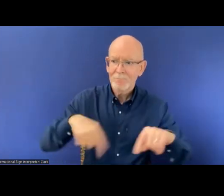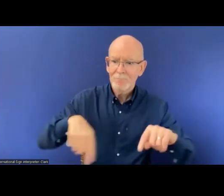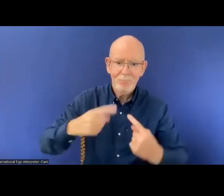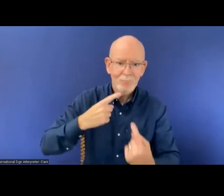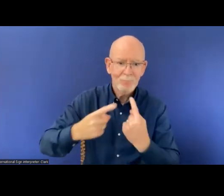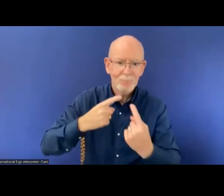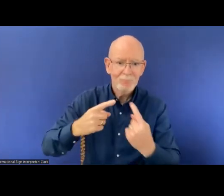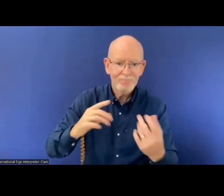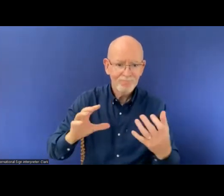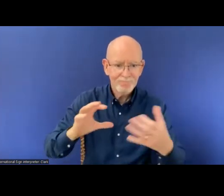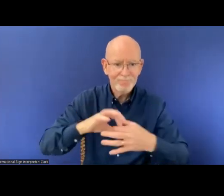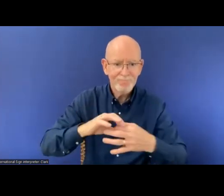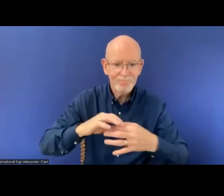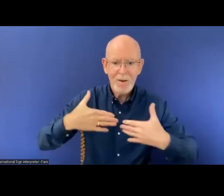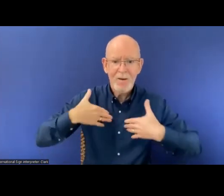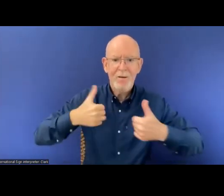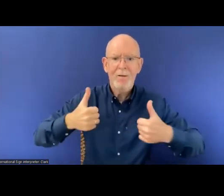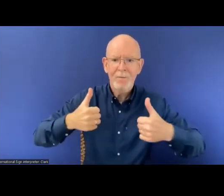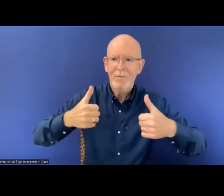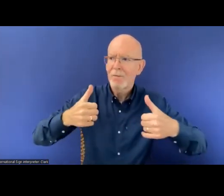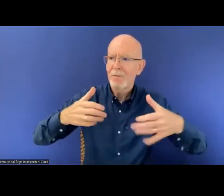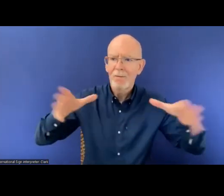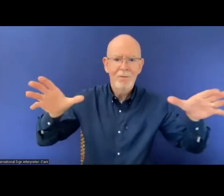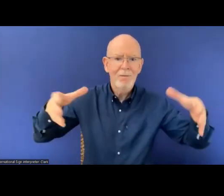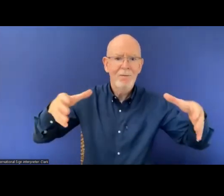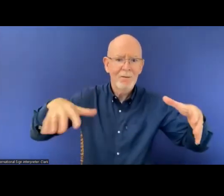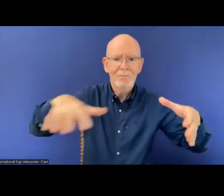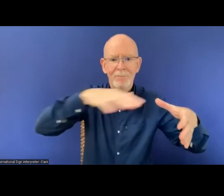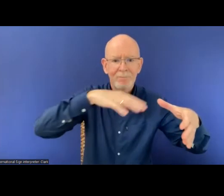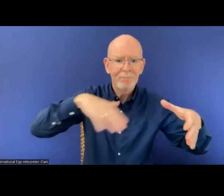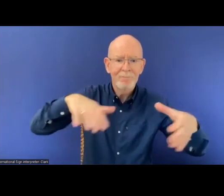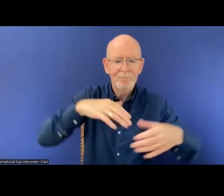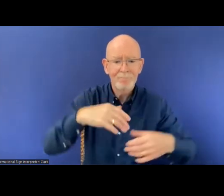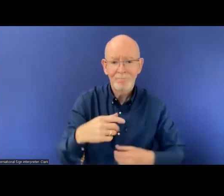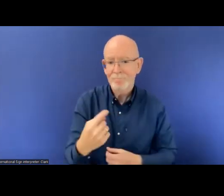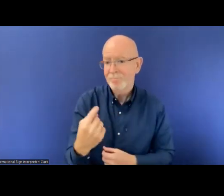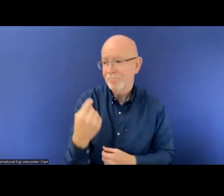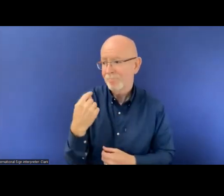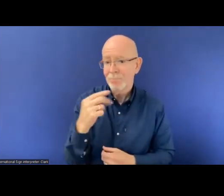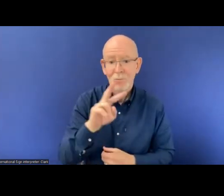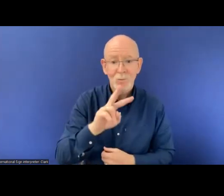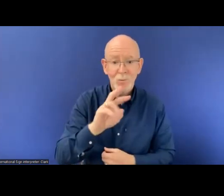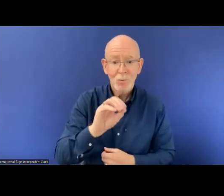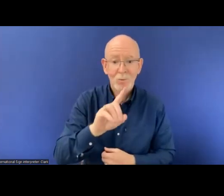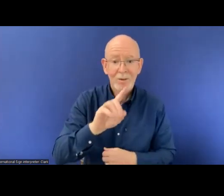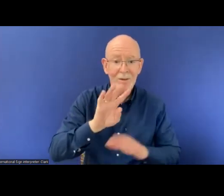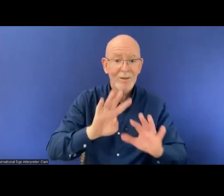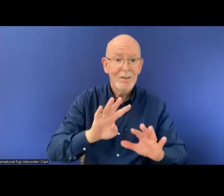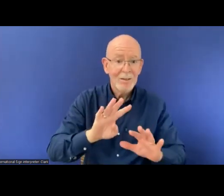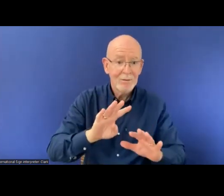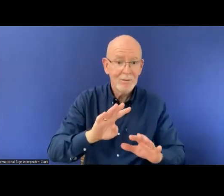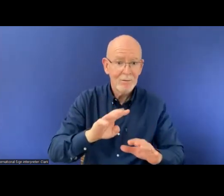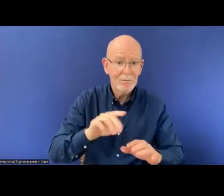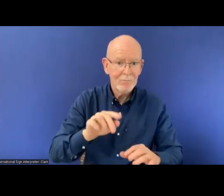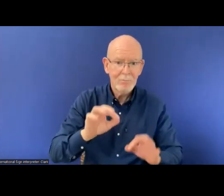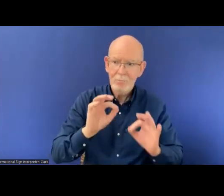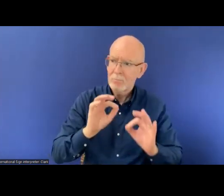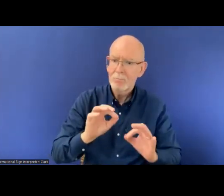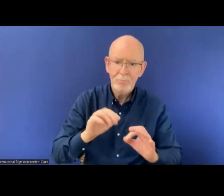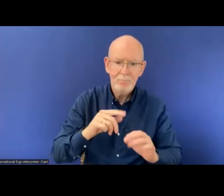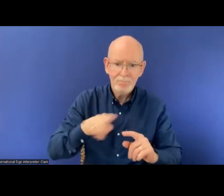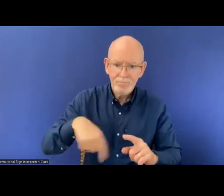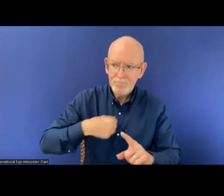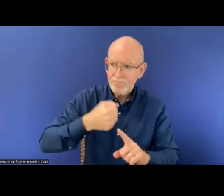accomplishment as we began to advocate for this international health challenge to be seen as one